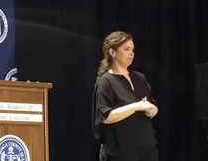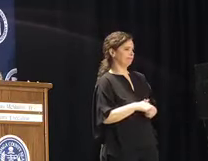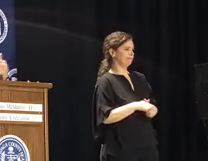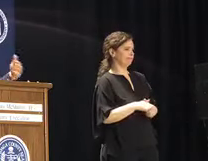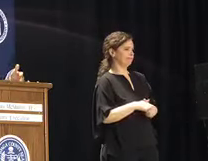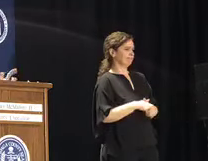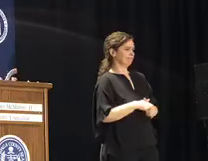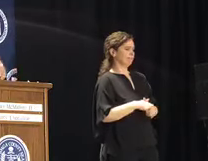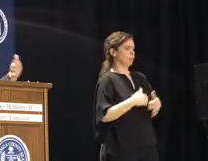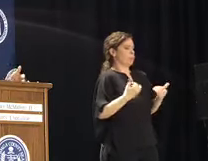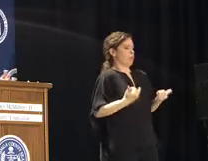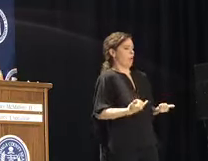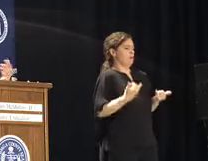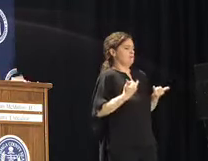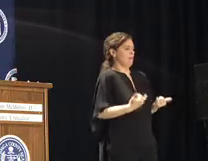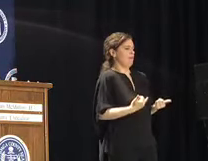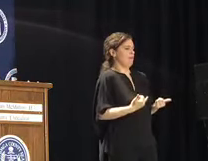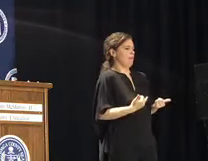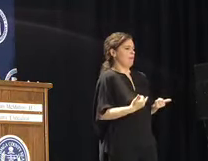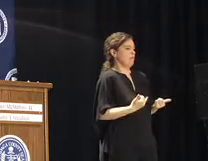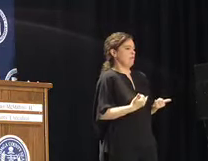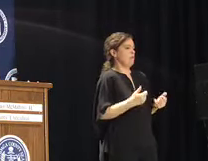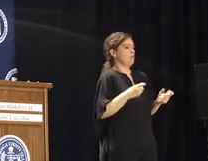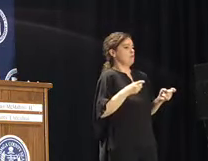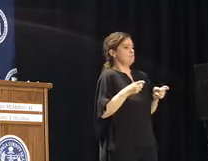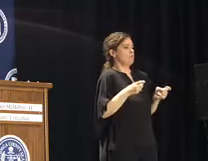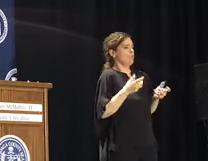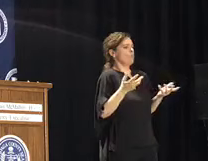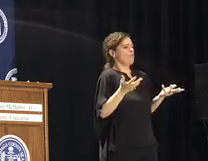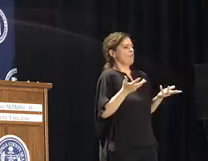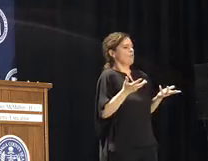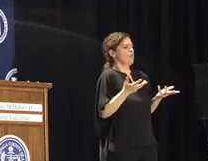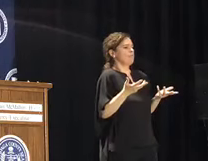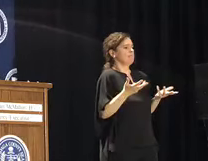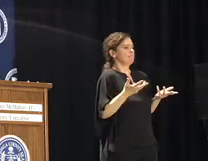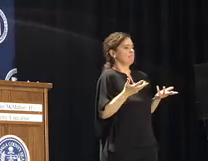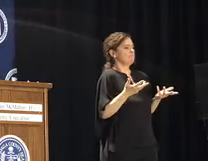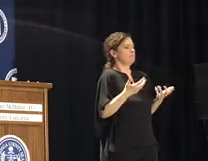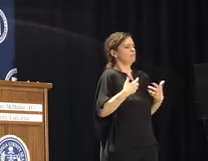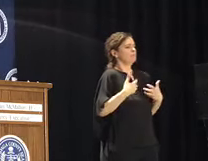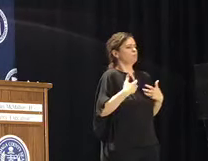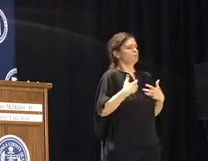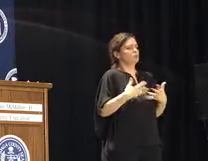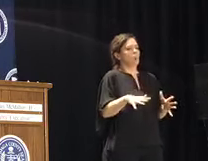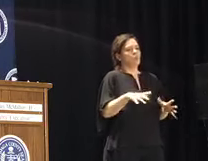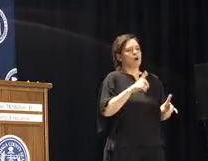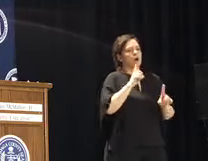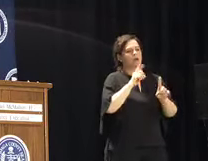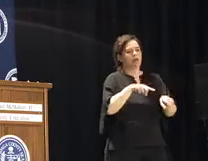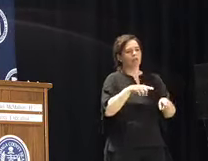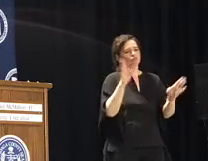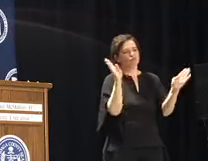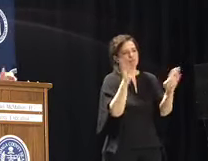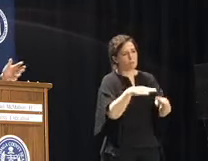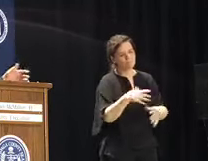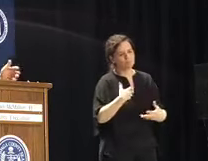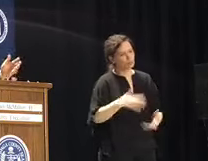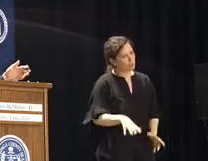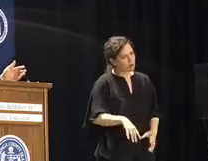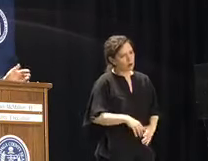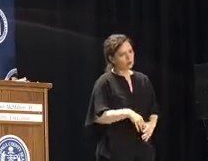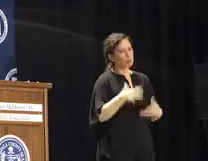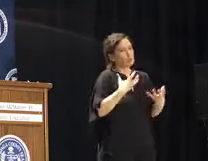They're only handling the most important cases. We don't want to be in a position where we have to deal with these